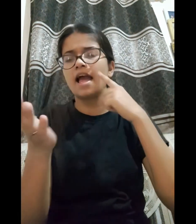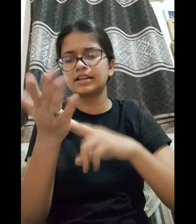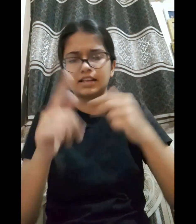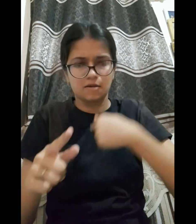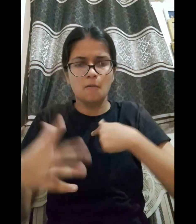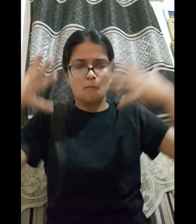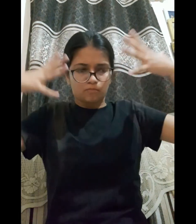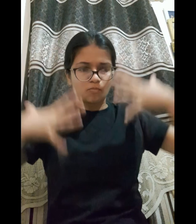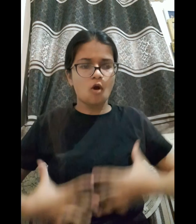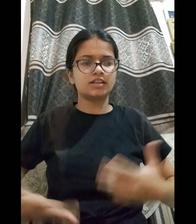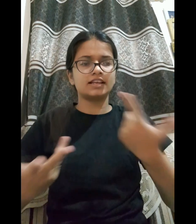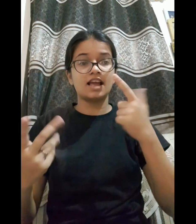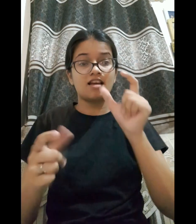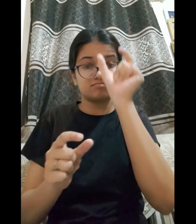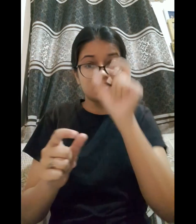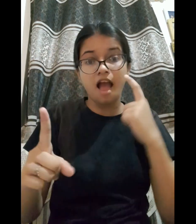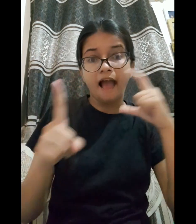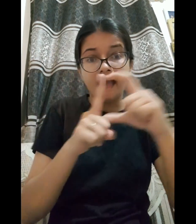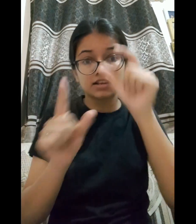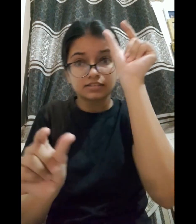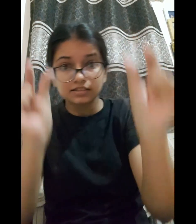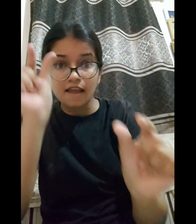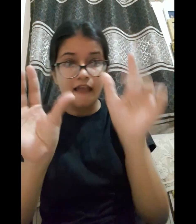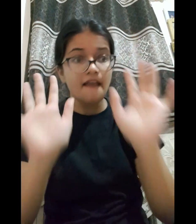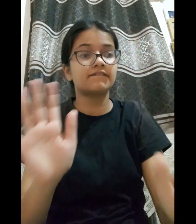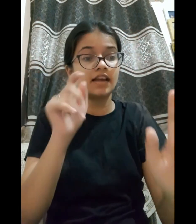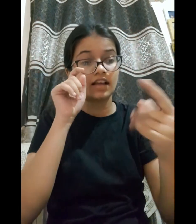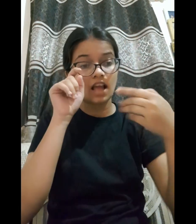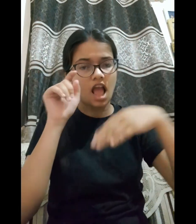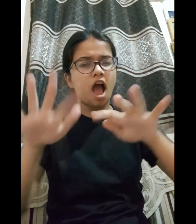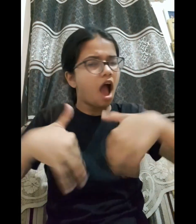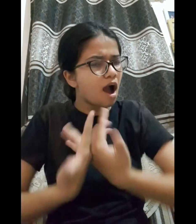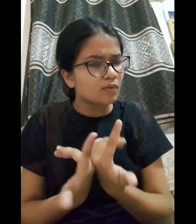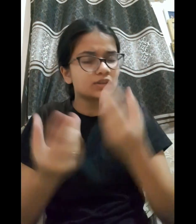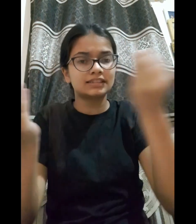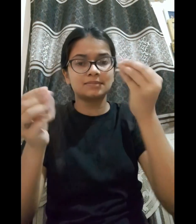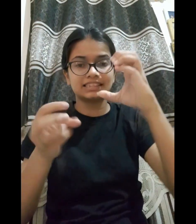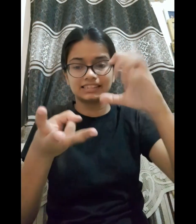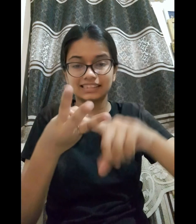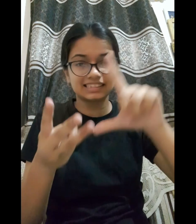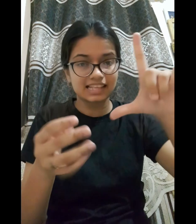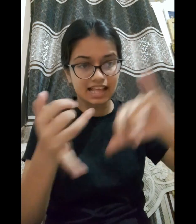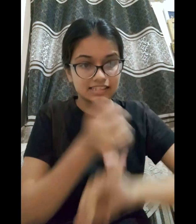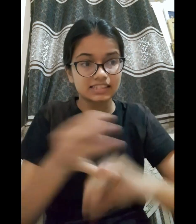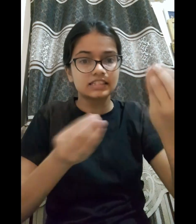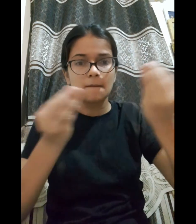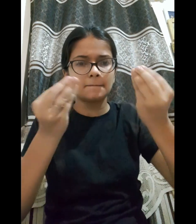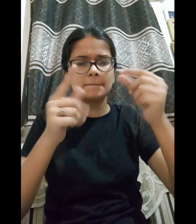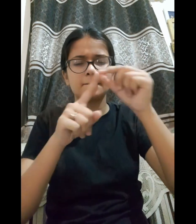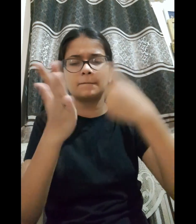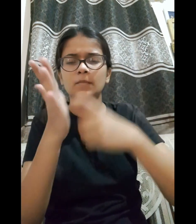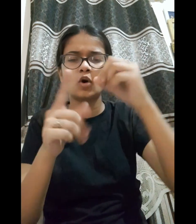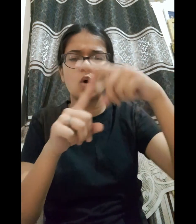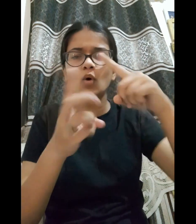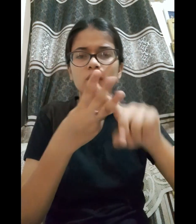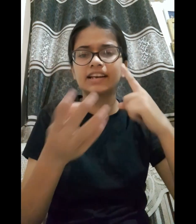like a unique ID for a particular person. However, there are some cells which have some proteins which are similar